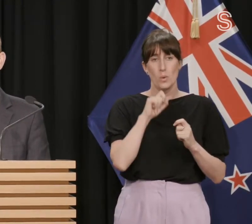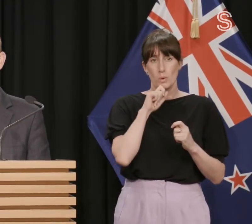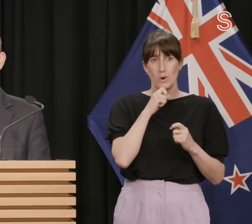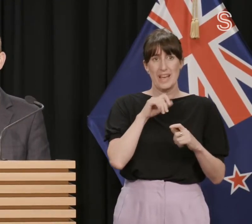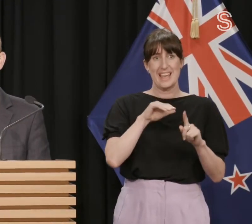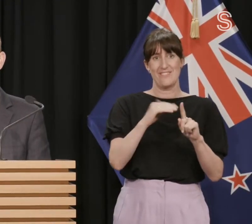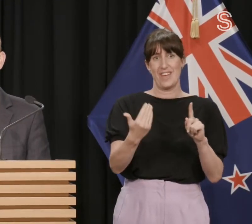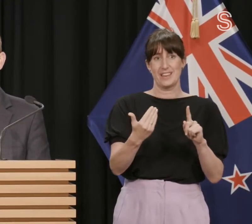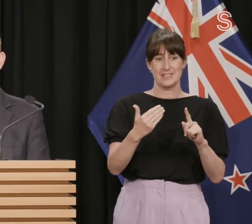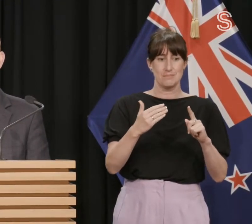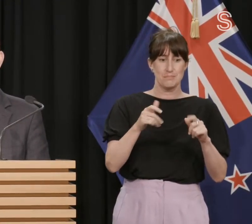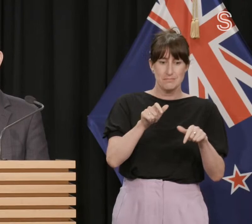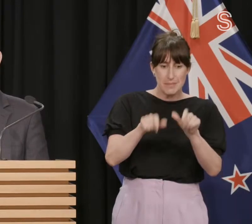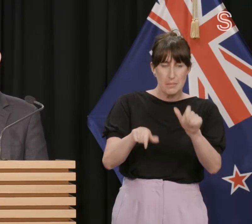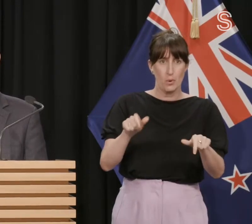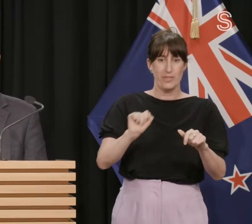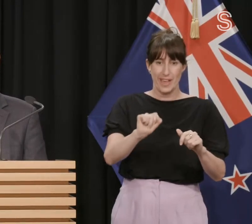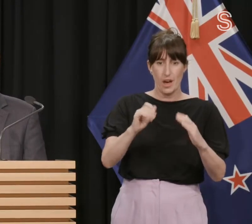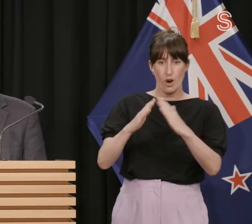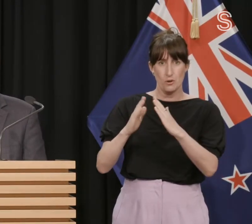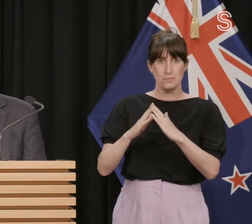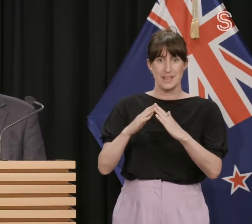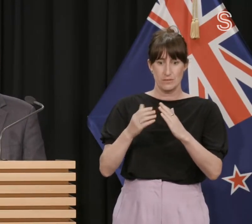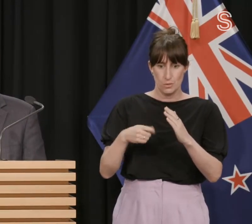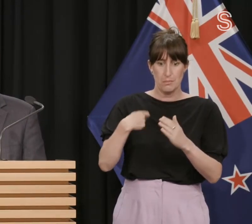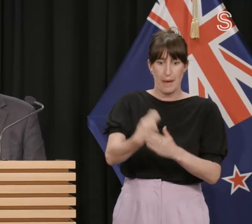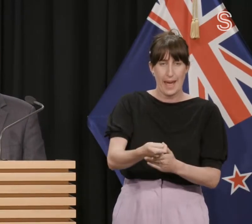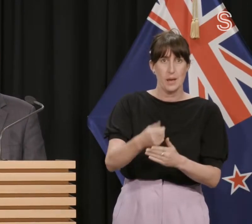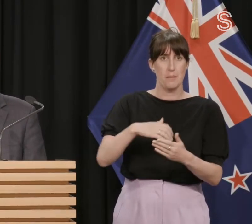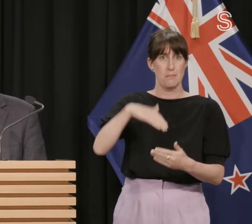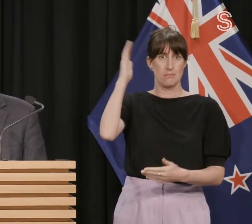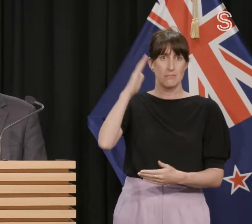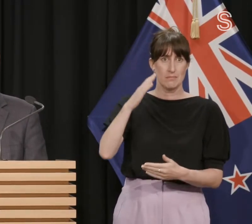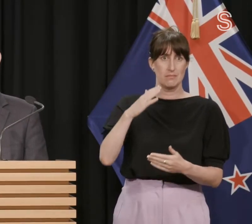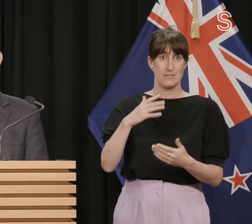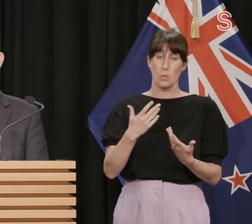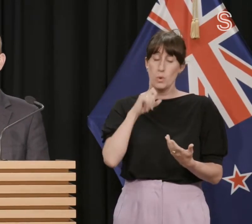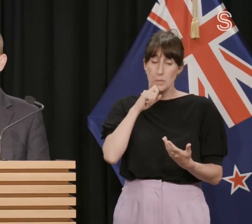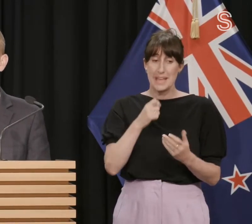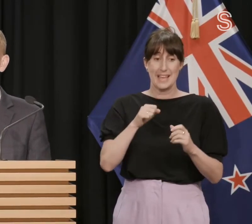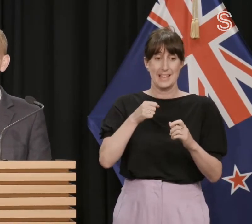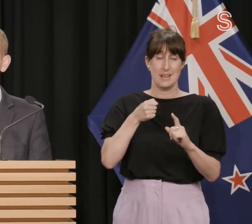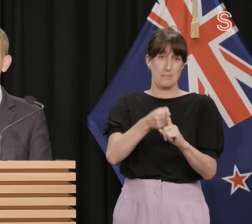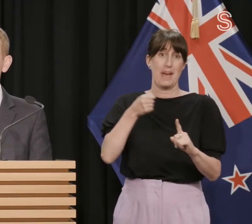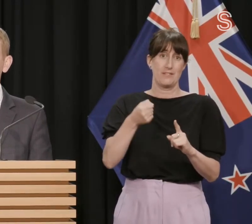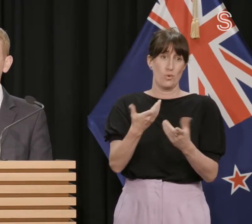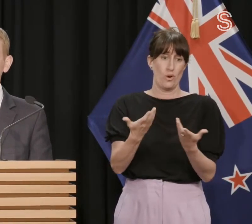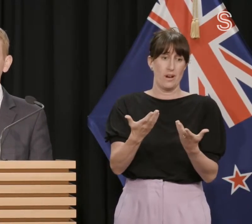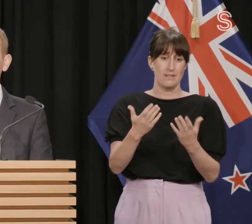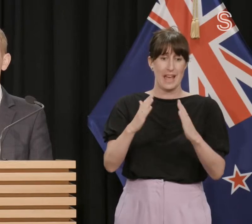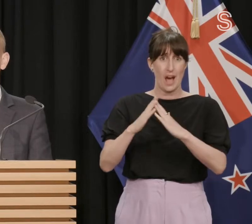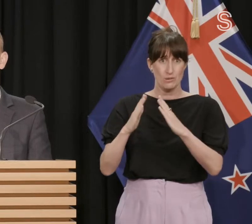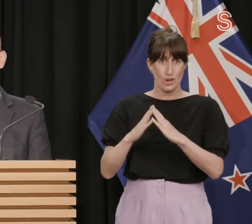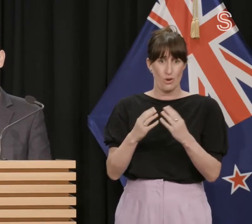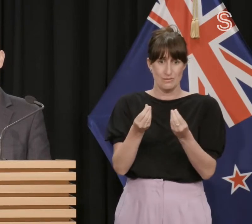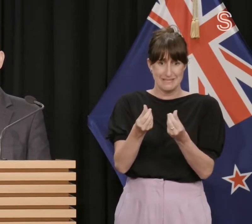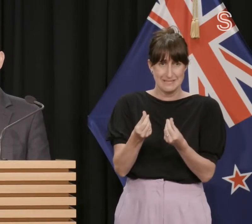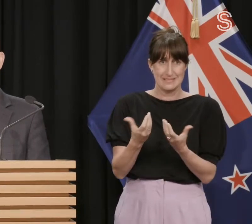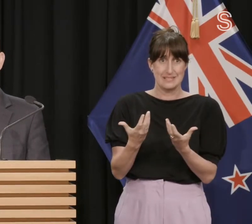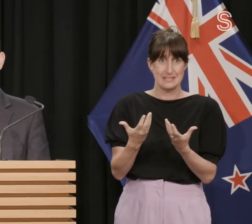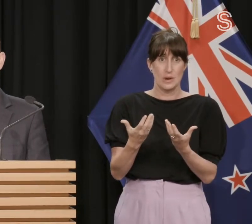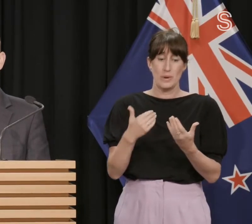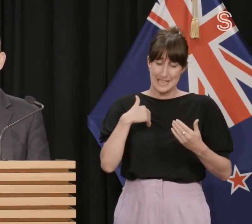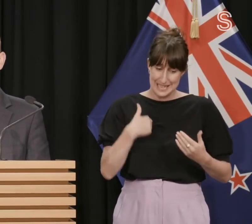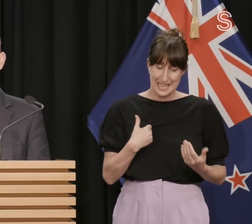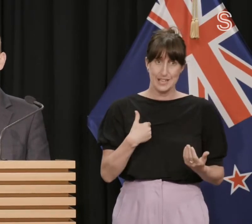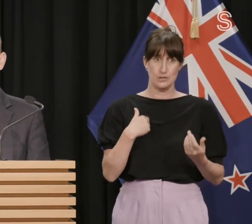rates increases that they face will be significant. It will be a cost of living issue. So we do need to have reform. Now, we're going to look closely